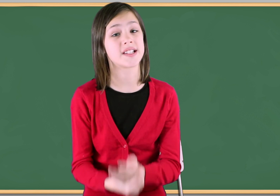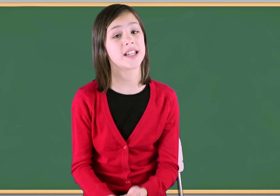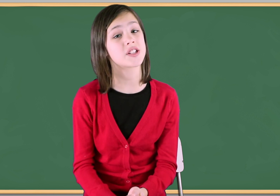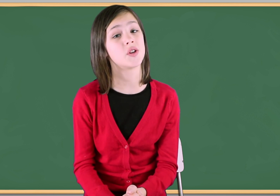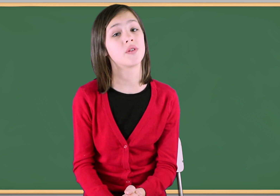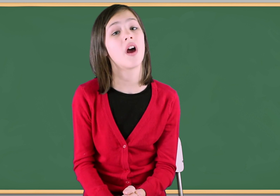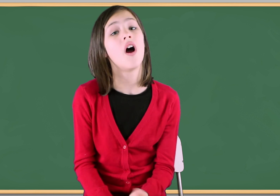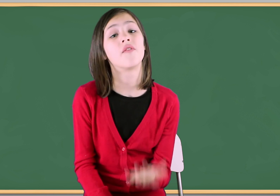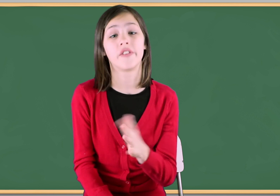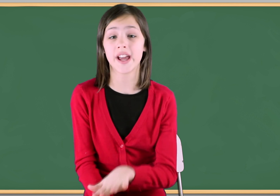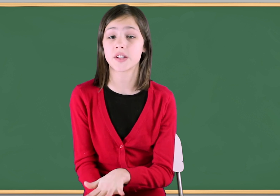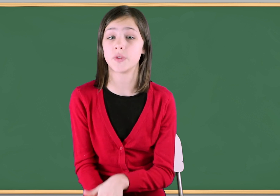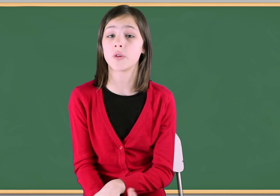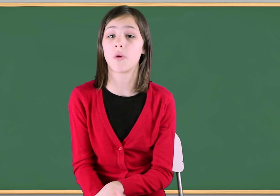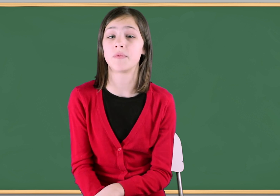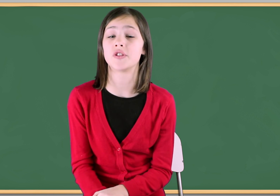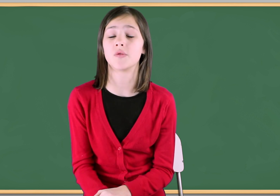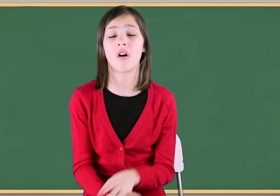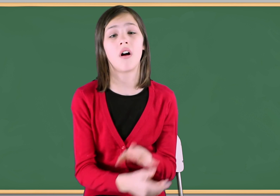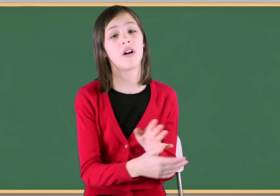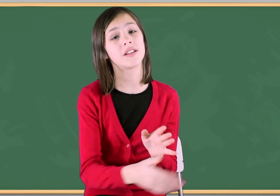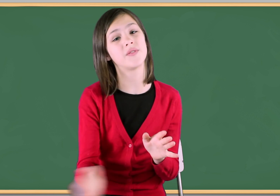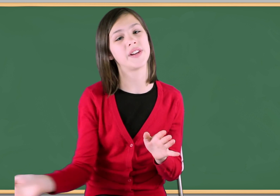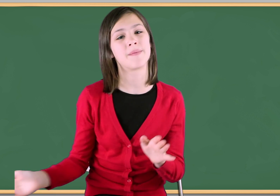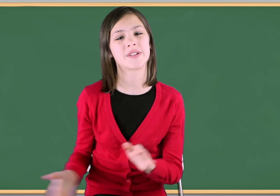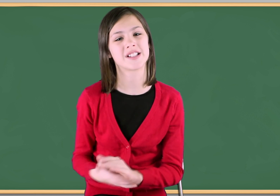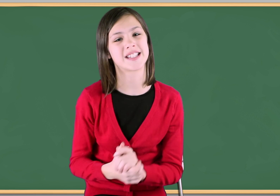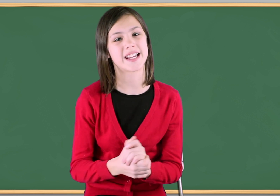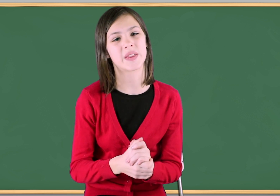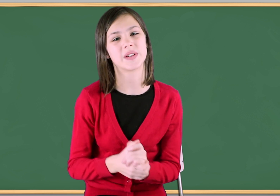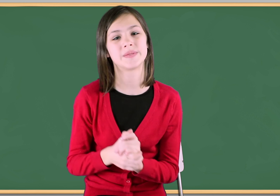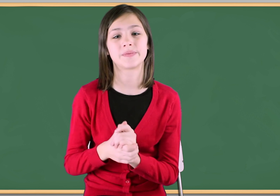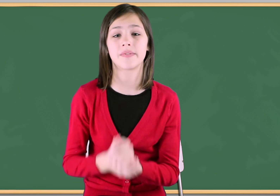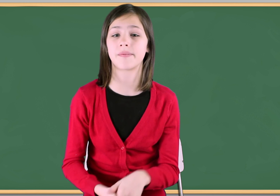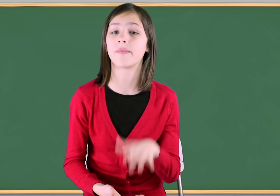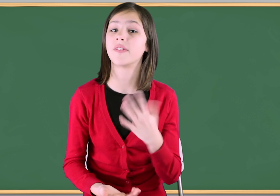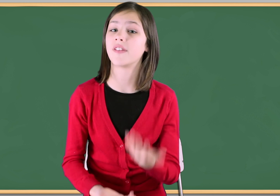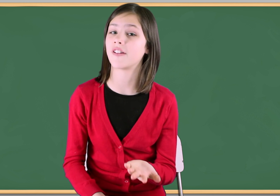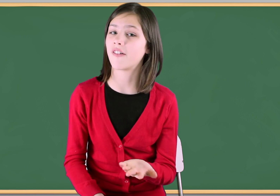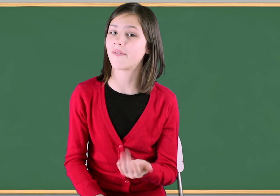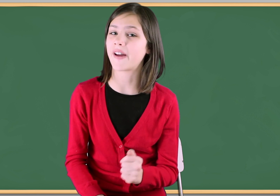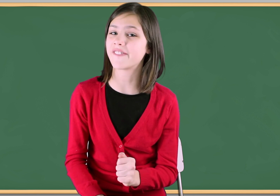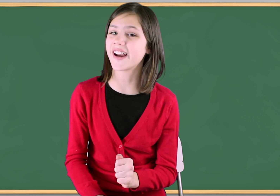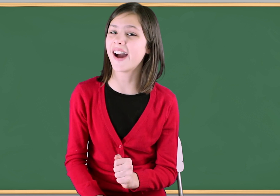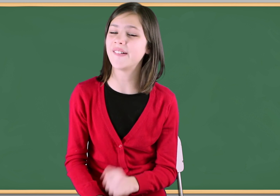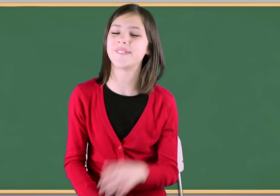stay tuned for next week when we do all of the numbers together. Bye for now.